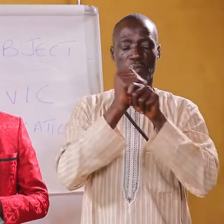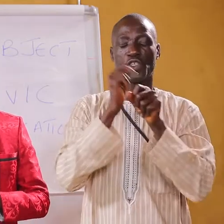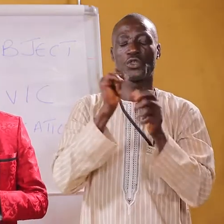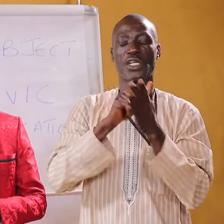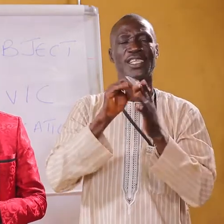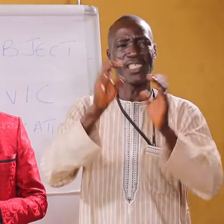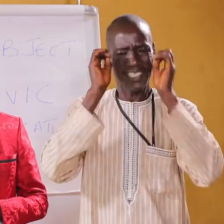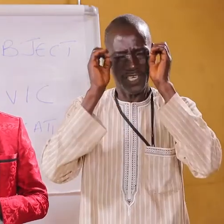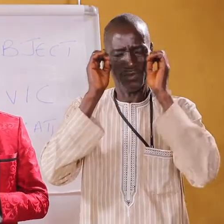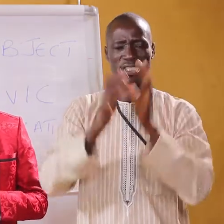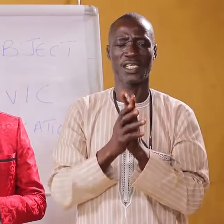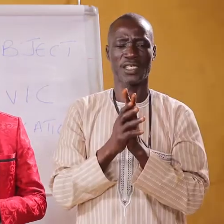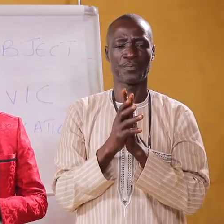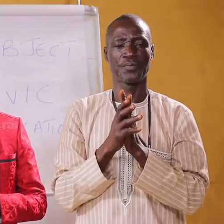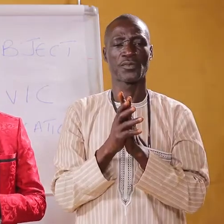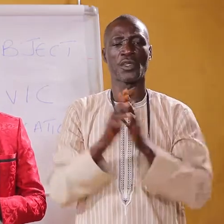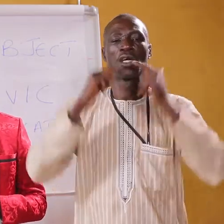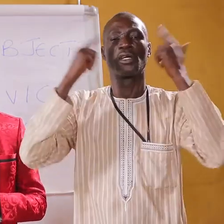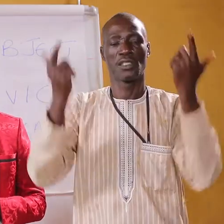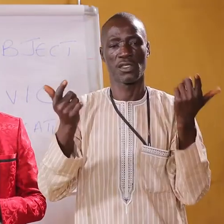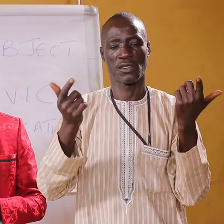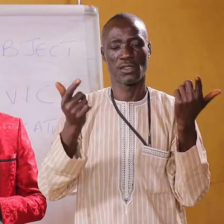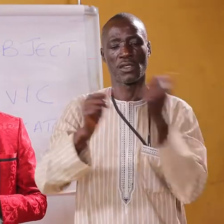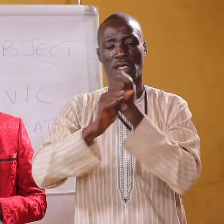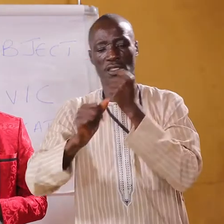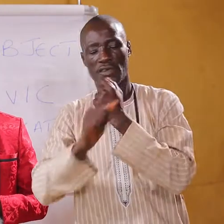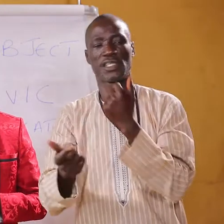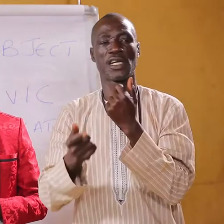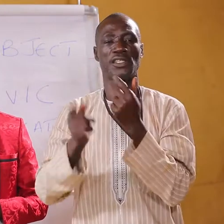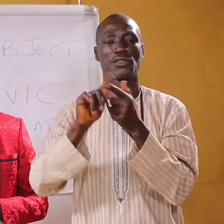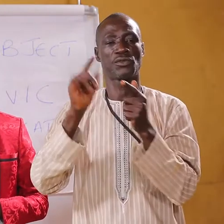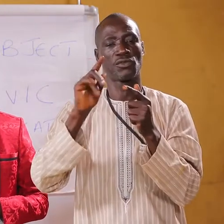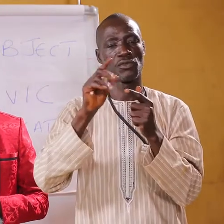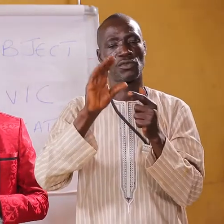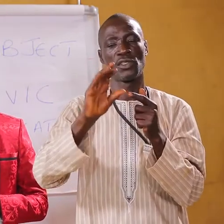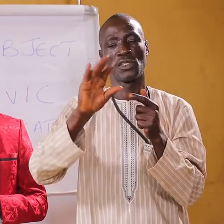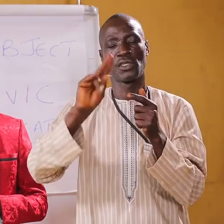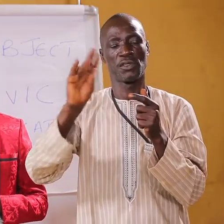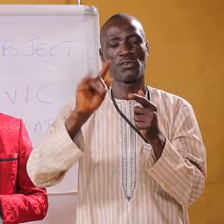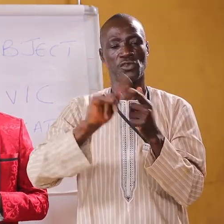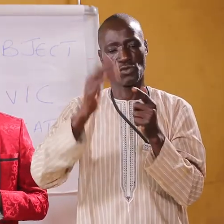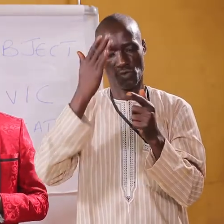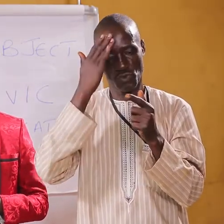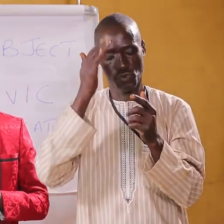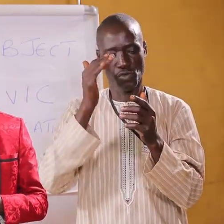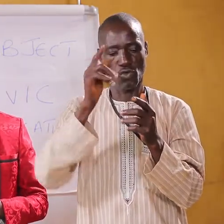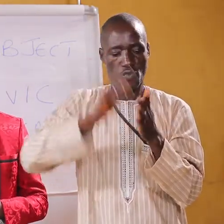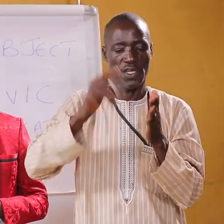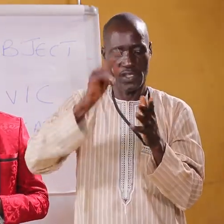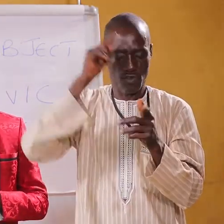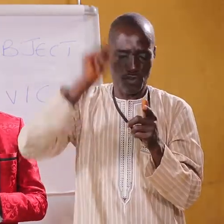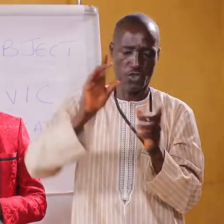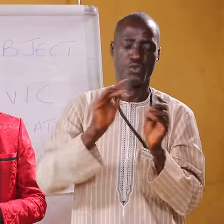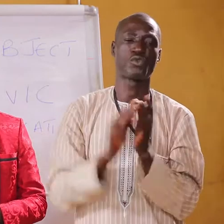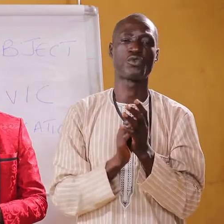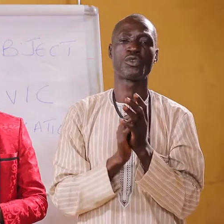understand the functions, the duties, and the roles of government towards their citizens. And they also try to make them understand the role